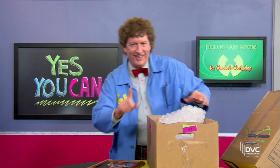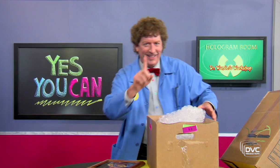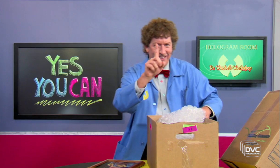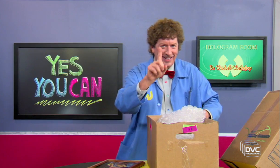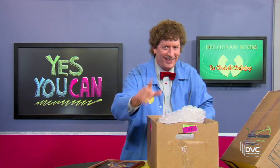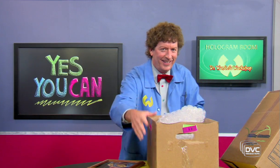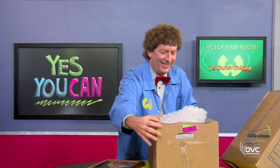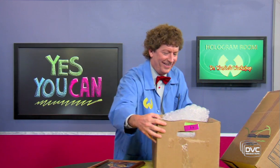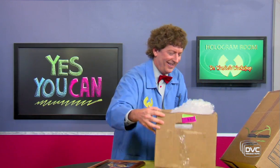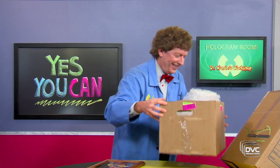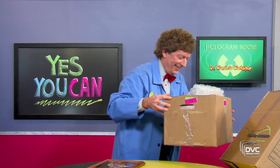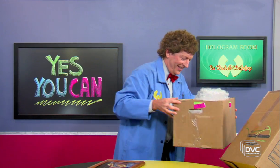Just a minute.